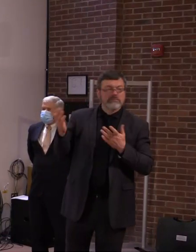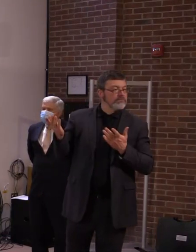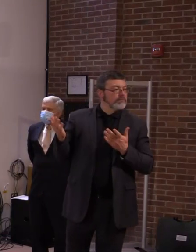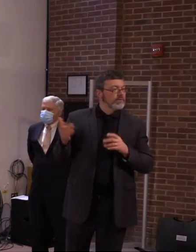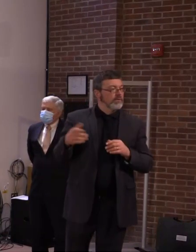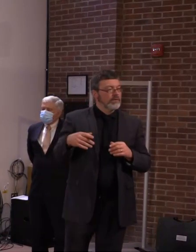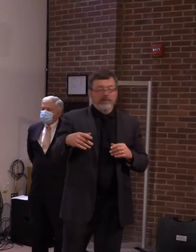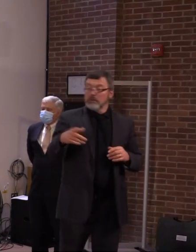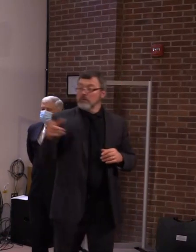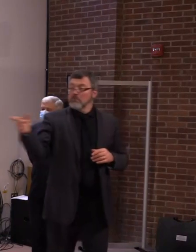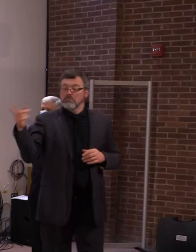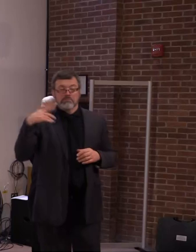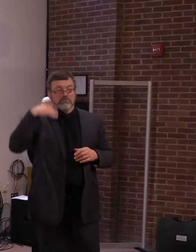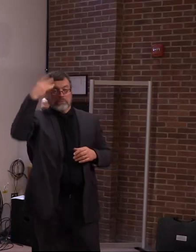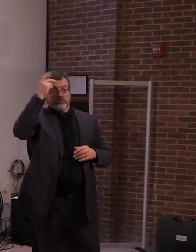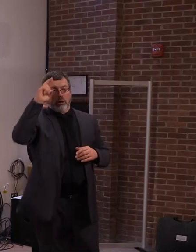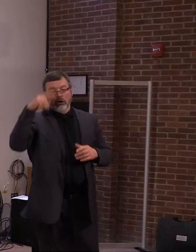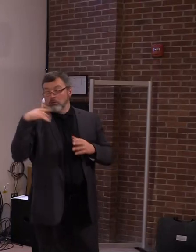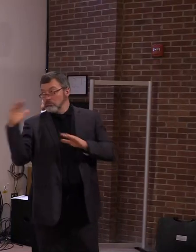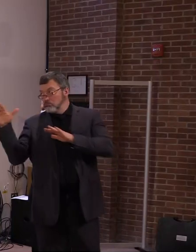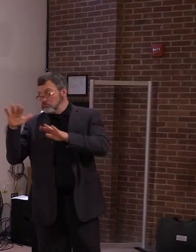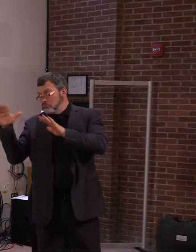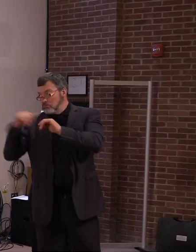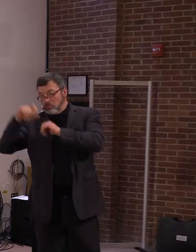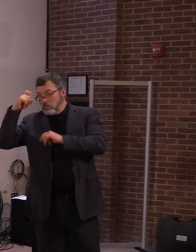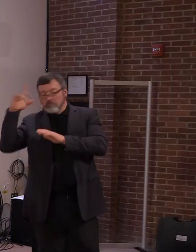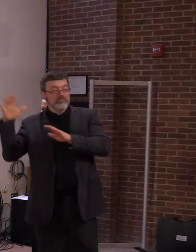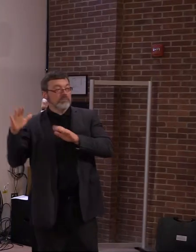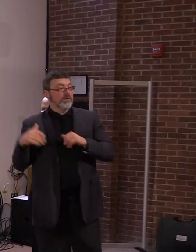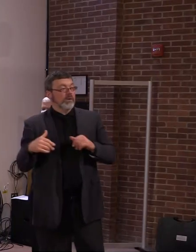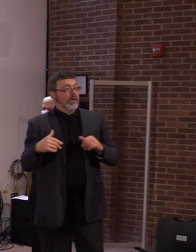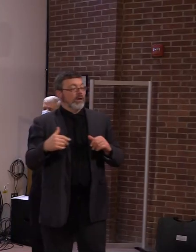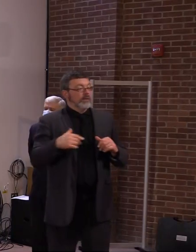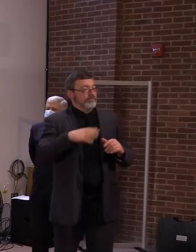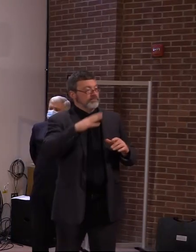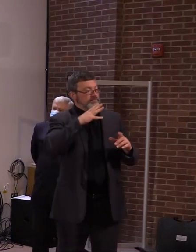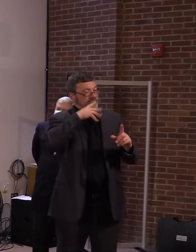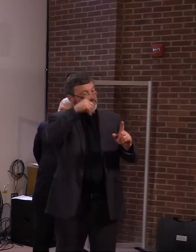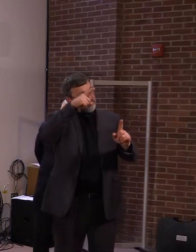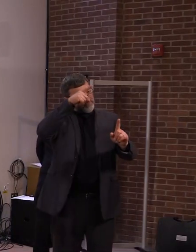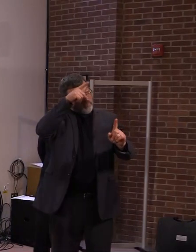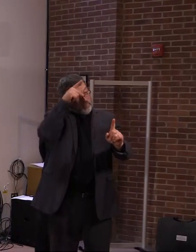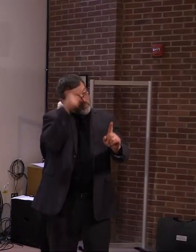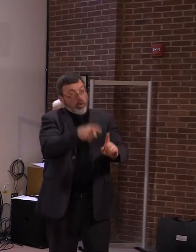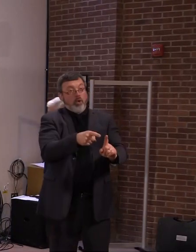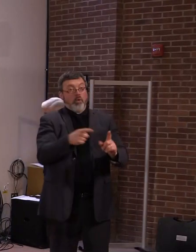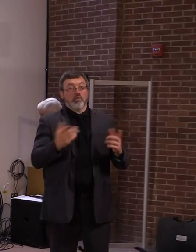Yeah, well, one important point is that